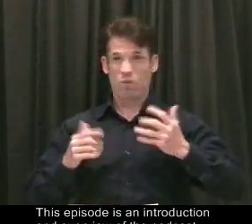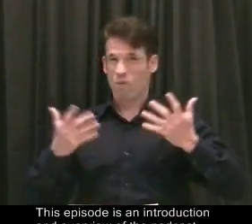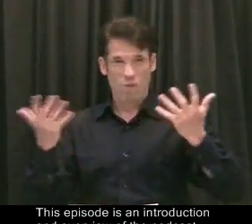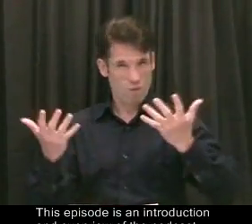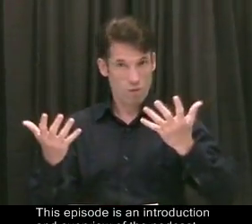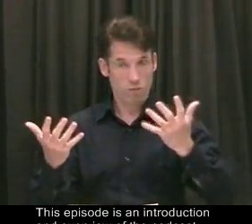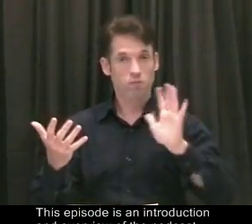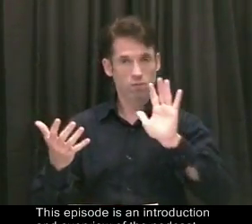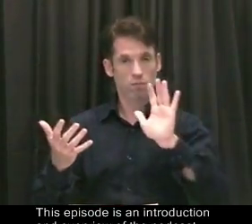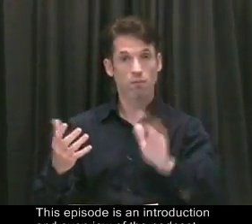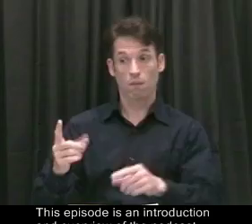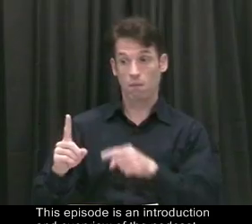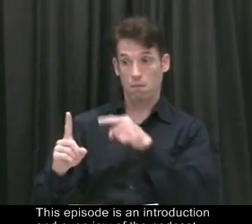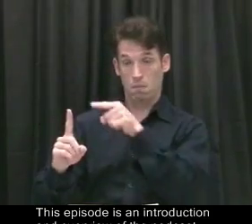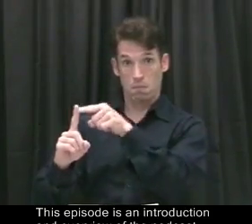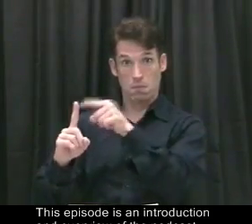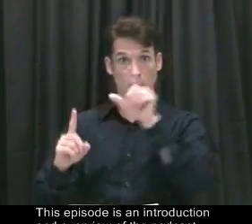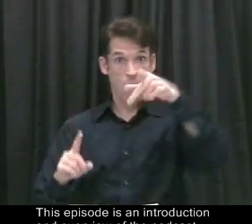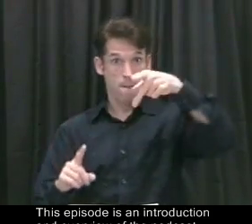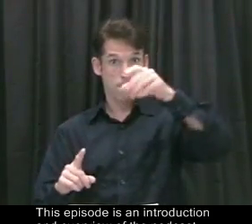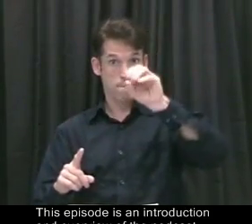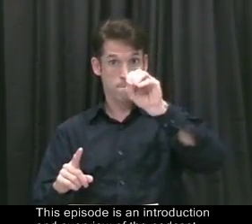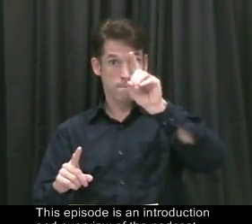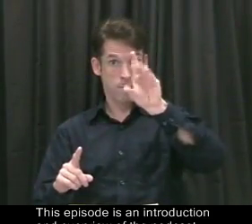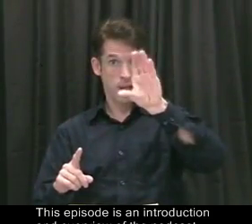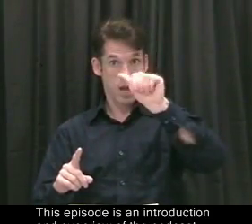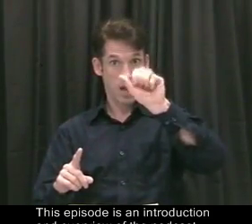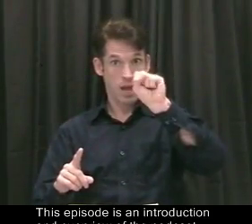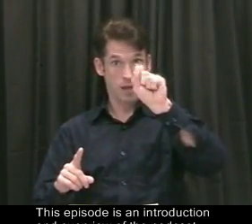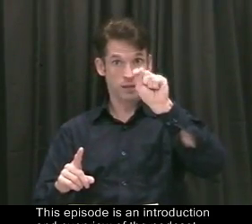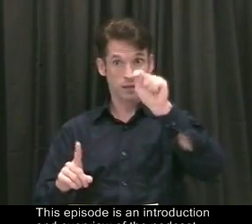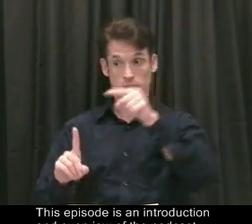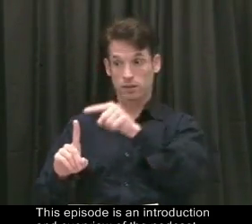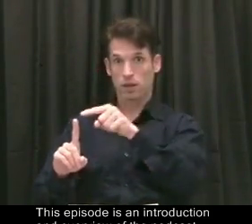This episode is an introduction and overview of the podcast.